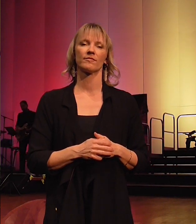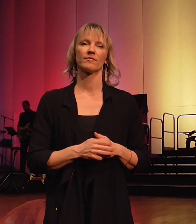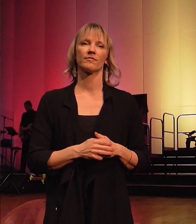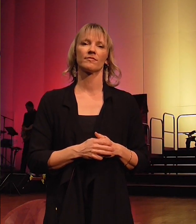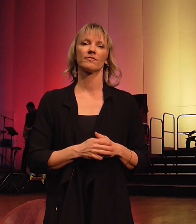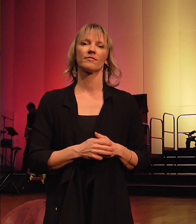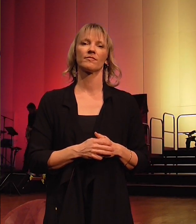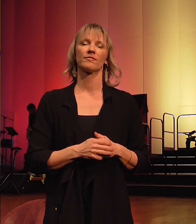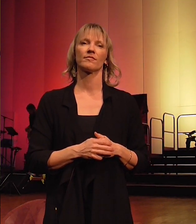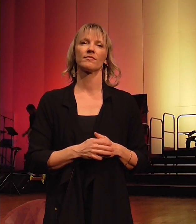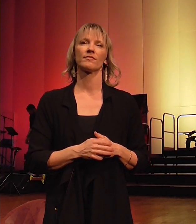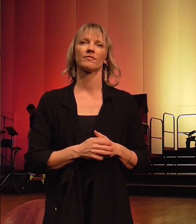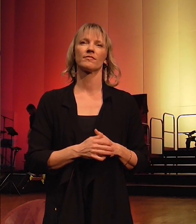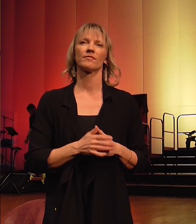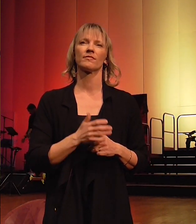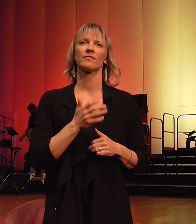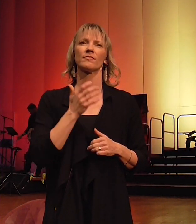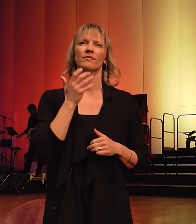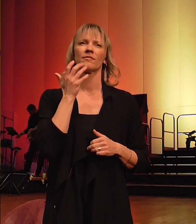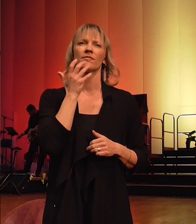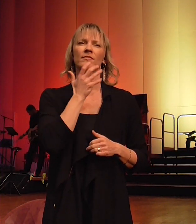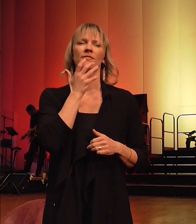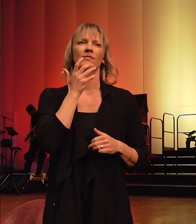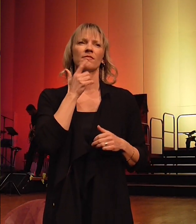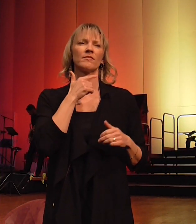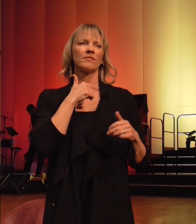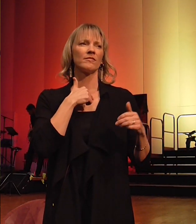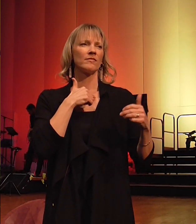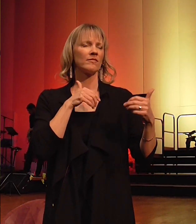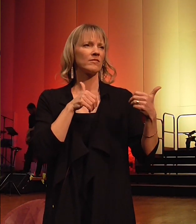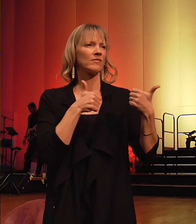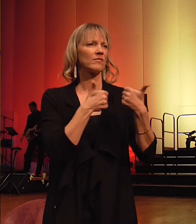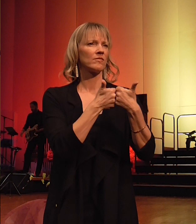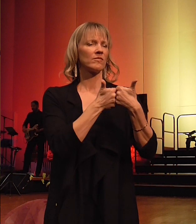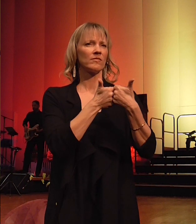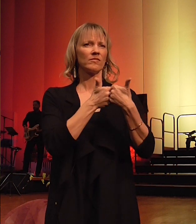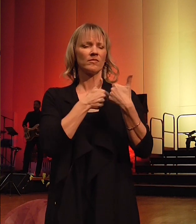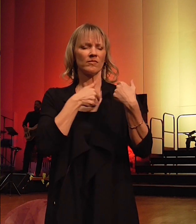Will you stand in the fire with me